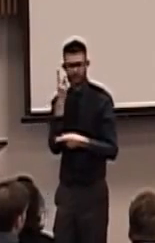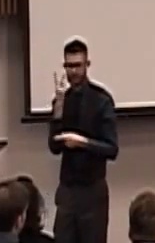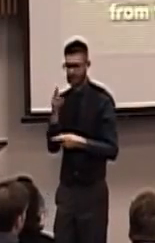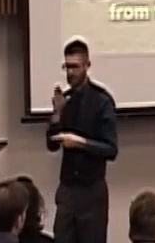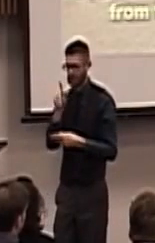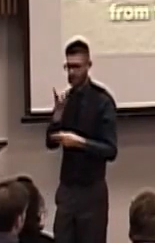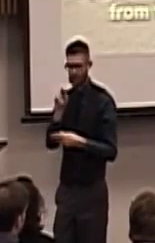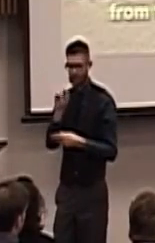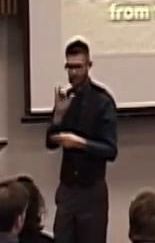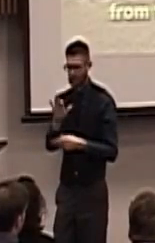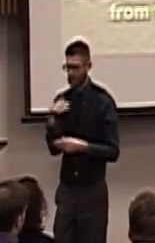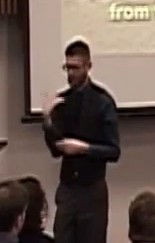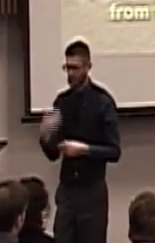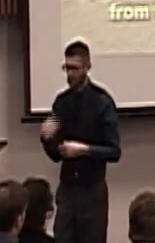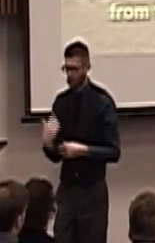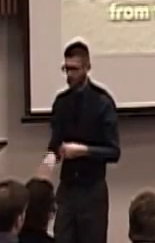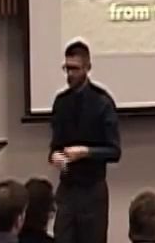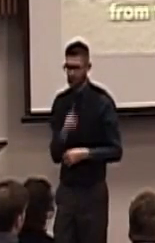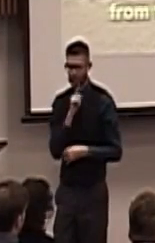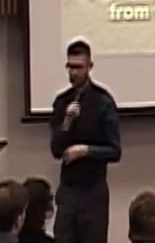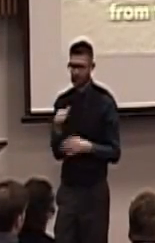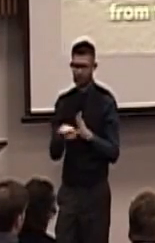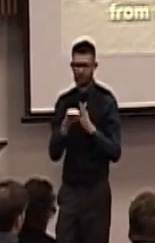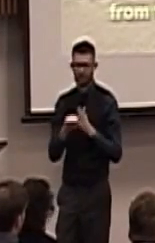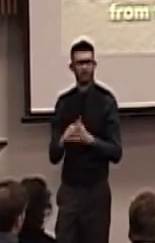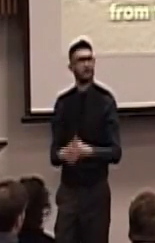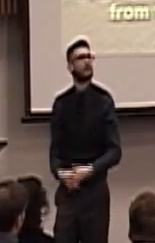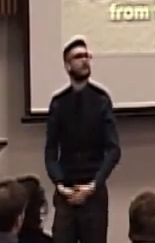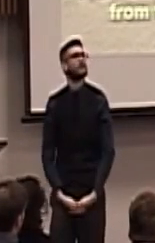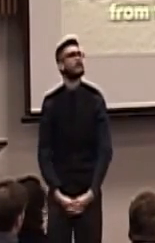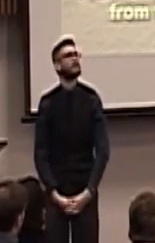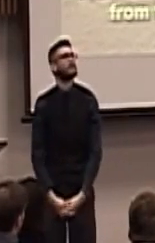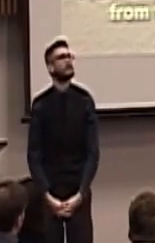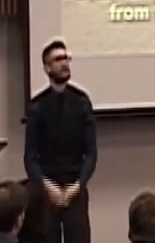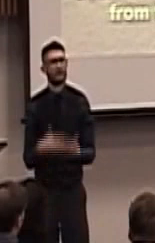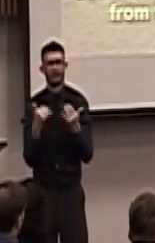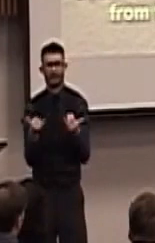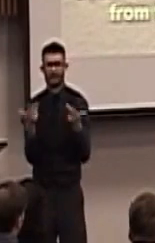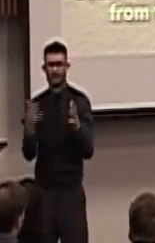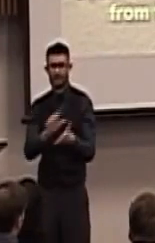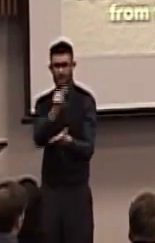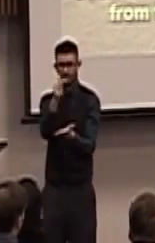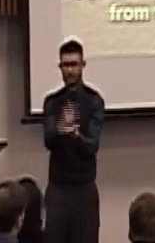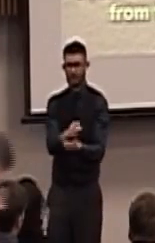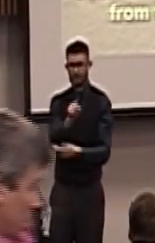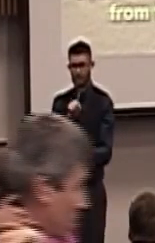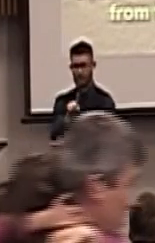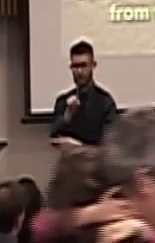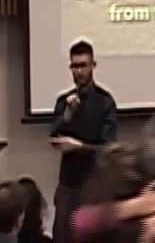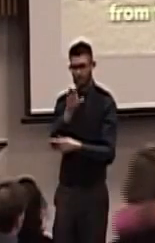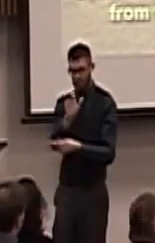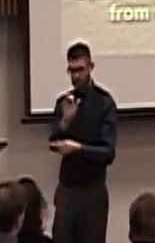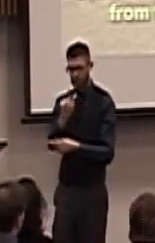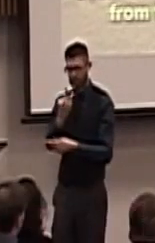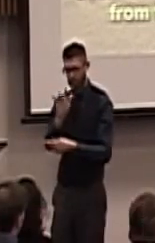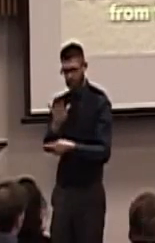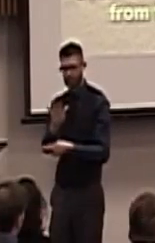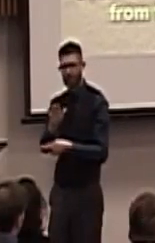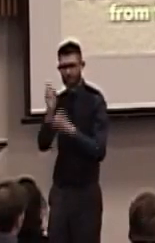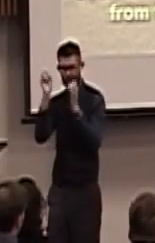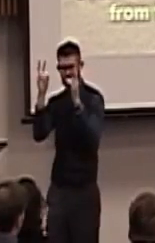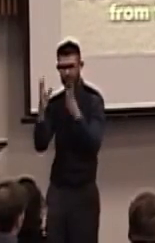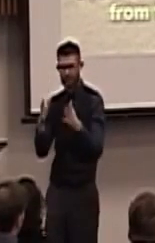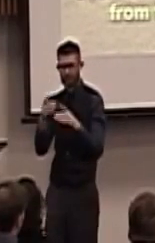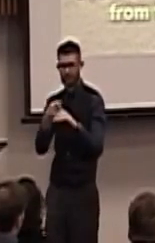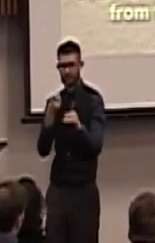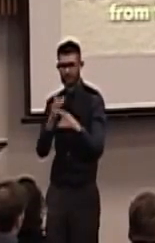look at a few more pictures later. But we've now graduated 125 evangelists from our